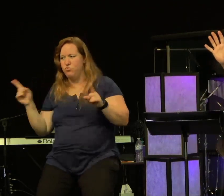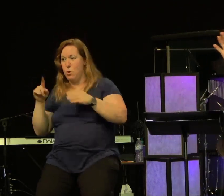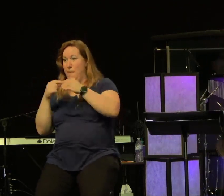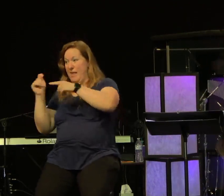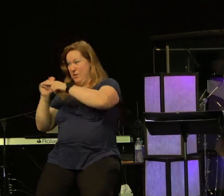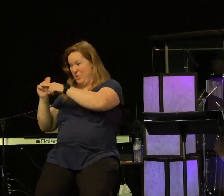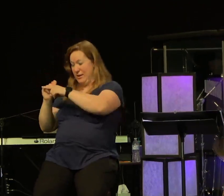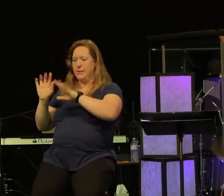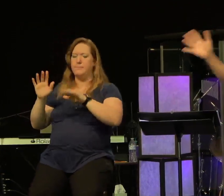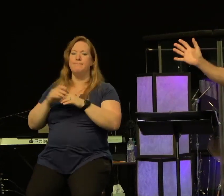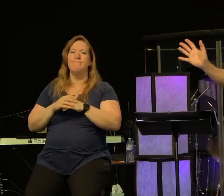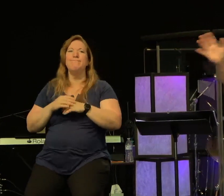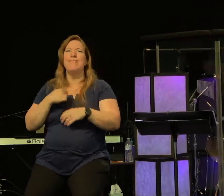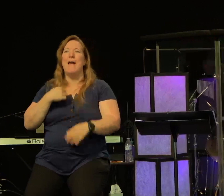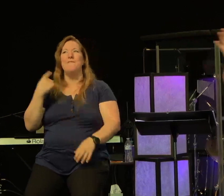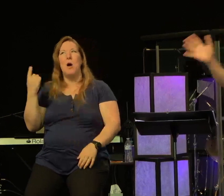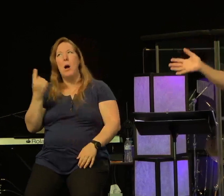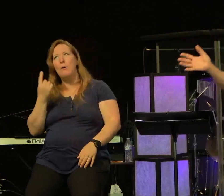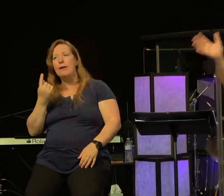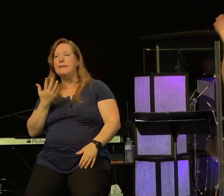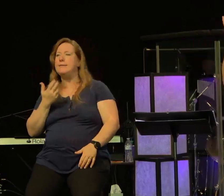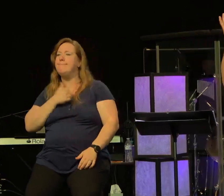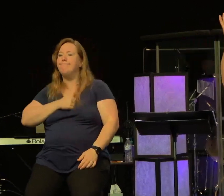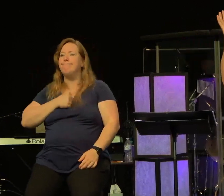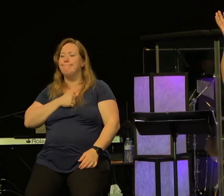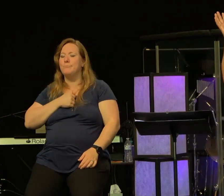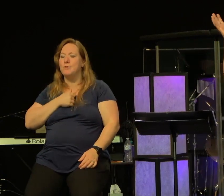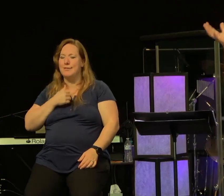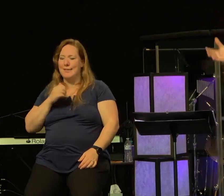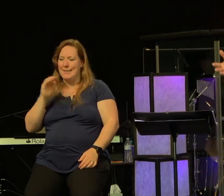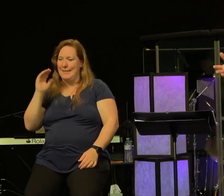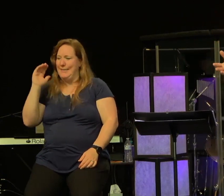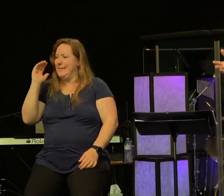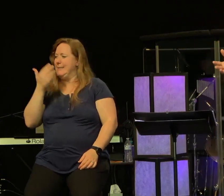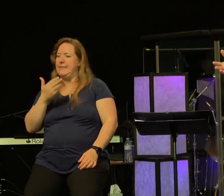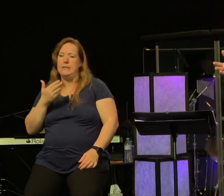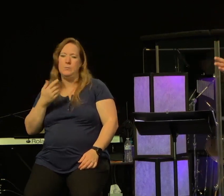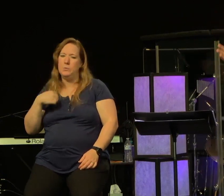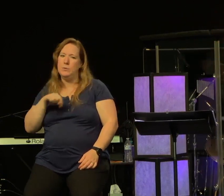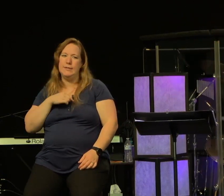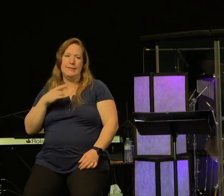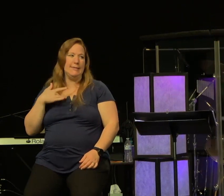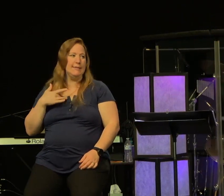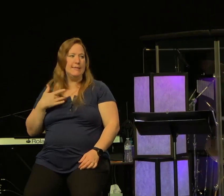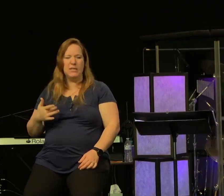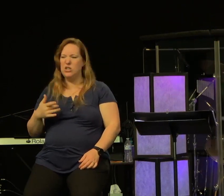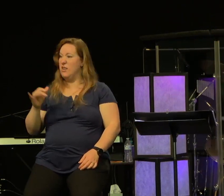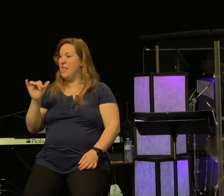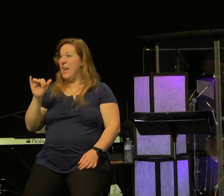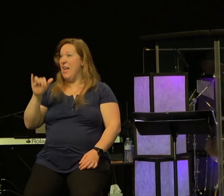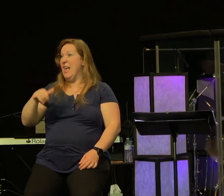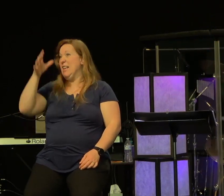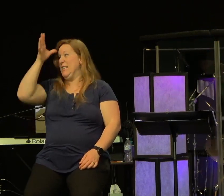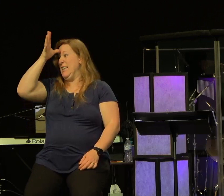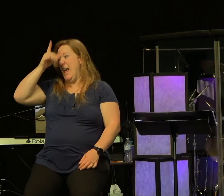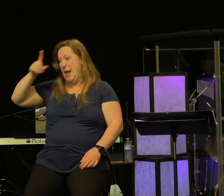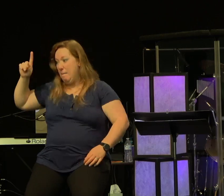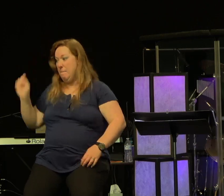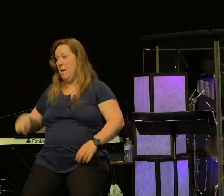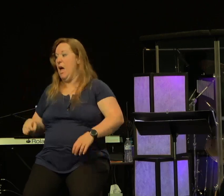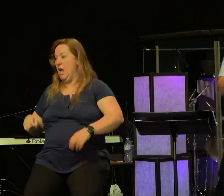those that I've always regretted that it seems to be built into our system. this thing that daddy is a